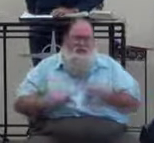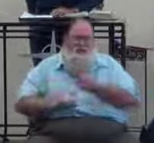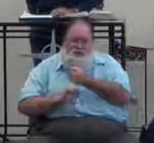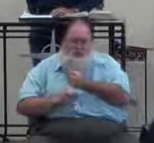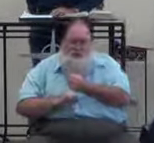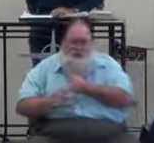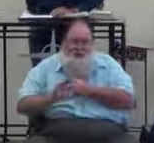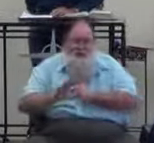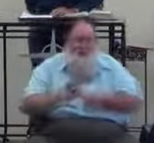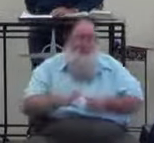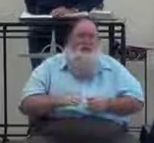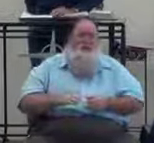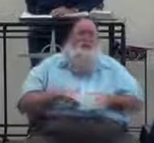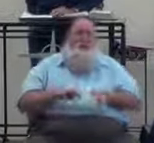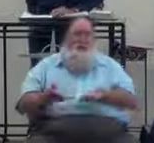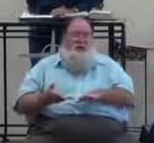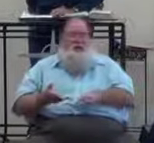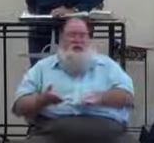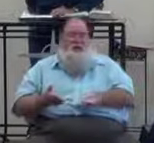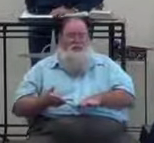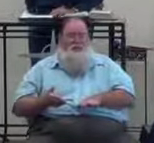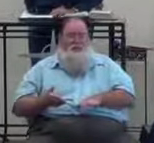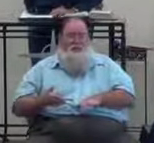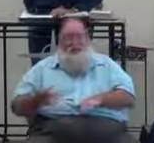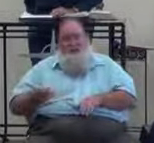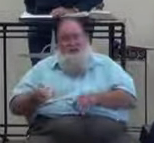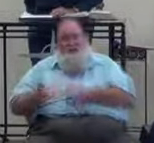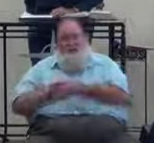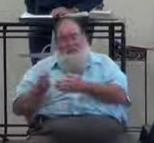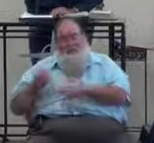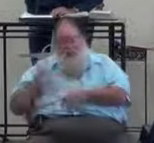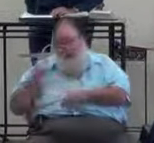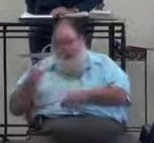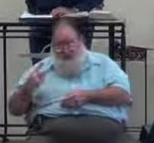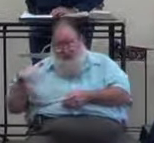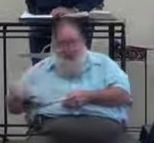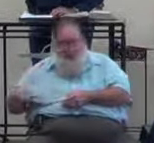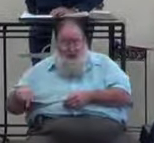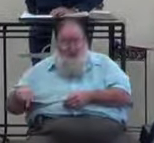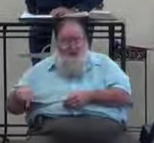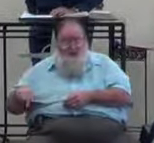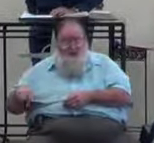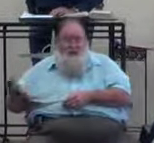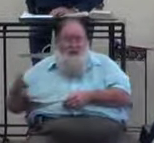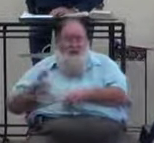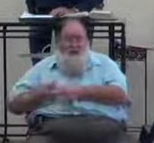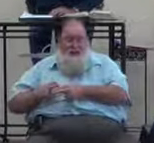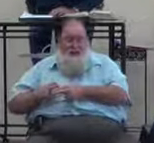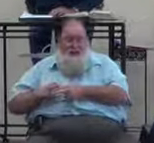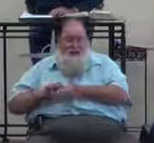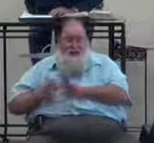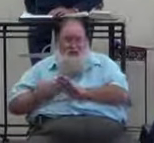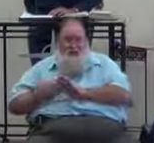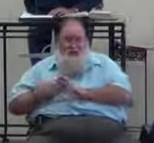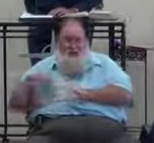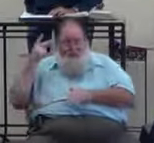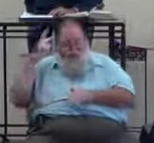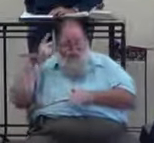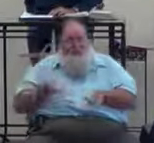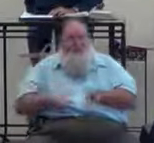a couple weeks that Saul is actually Paul. When God changes our life, He gives us a new